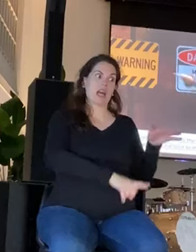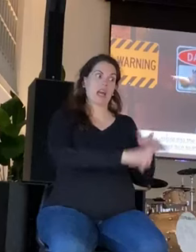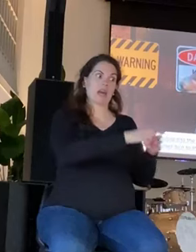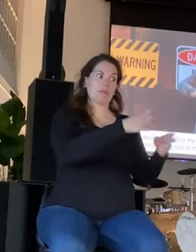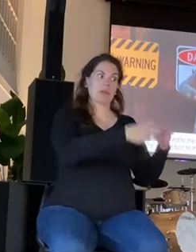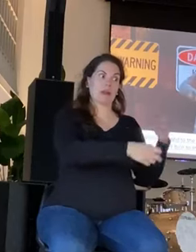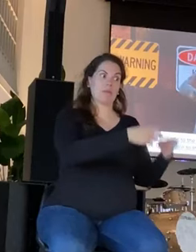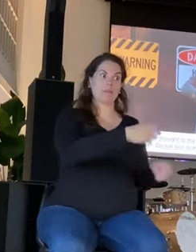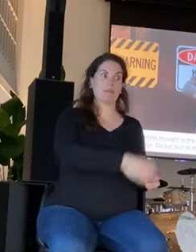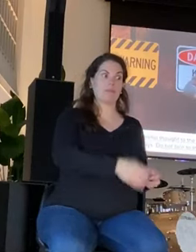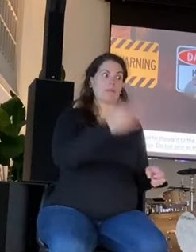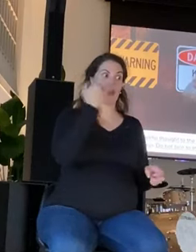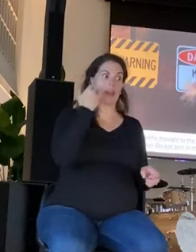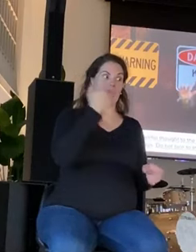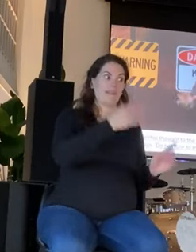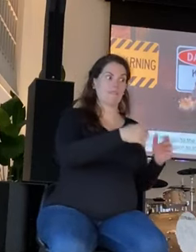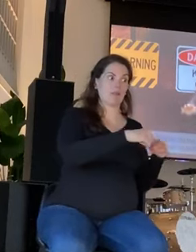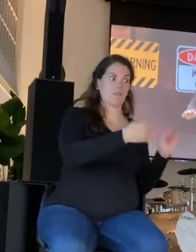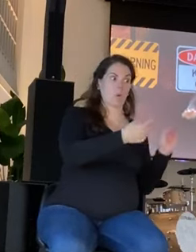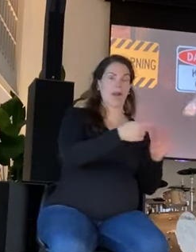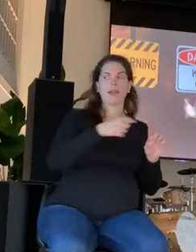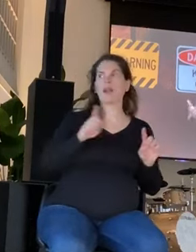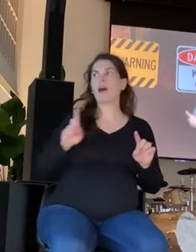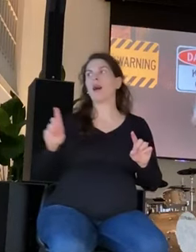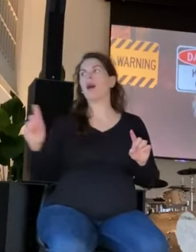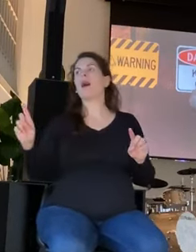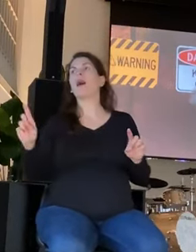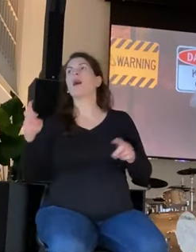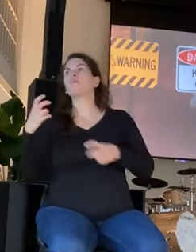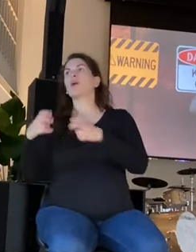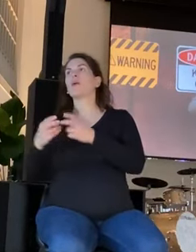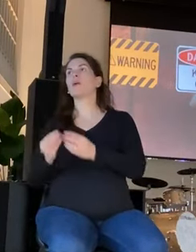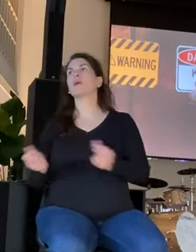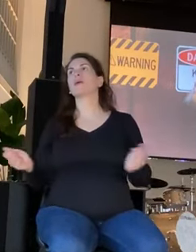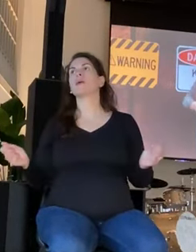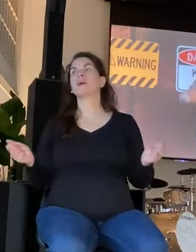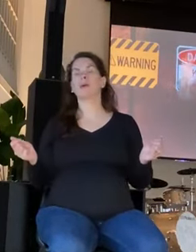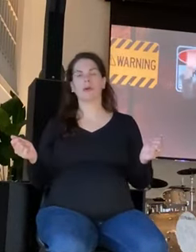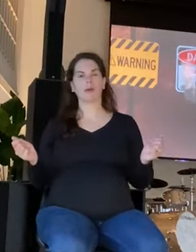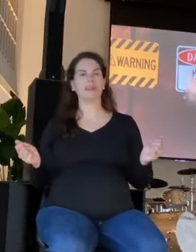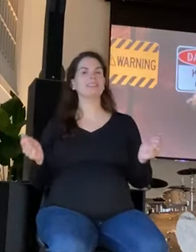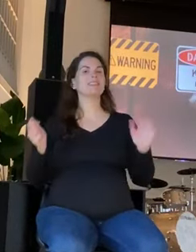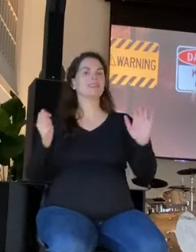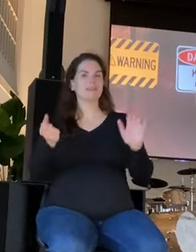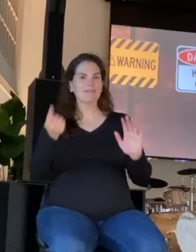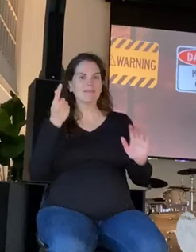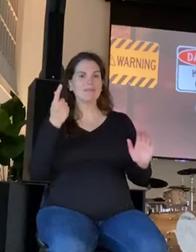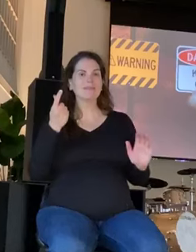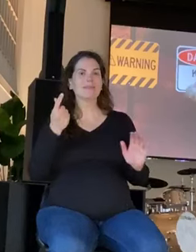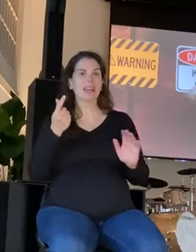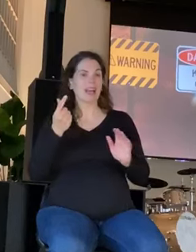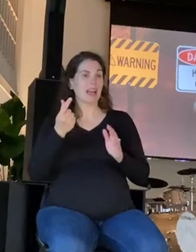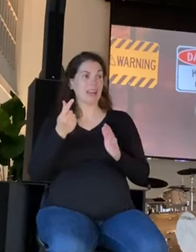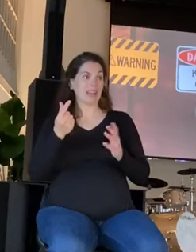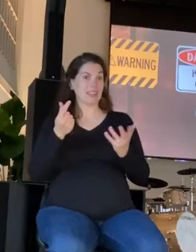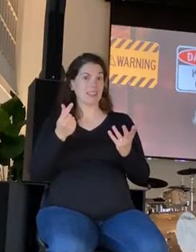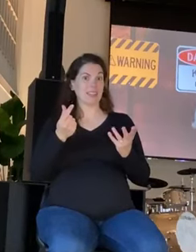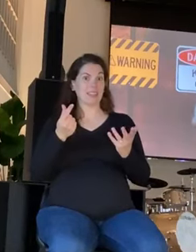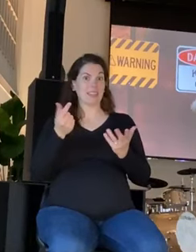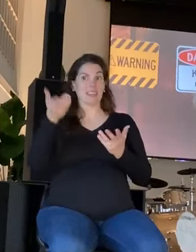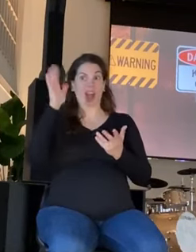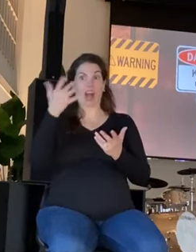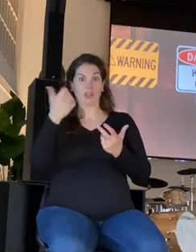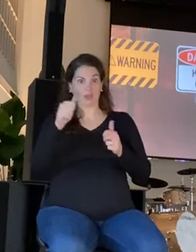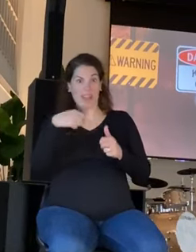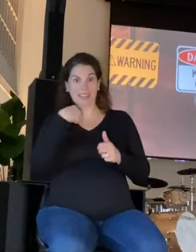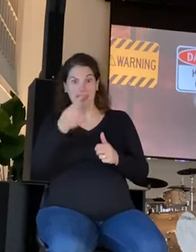you just don't go on that path, then you're going to avoid those problems in your life. Let me give you some wisdom today. There's a sign saying, stop. Turn